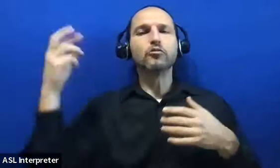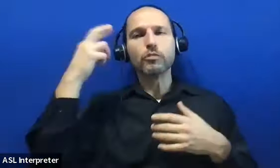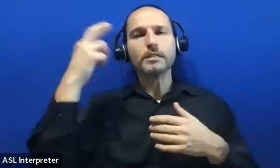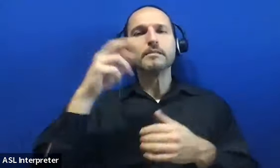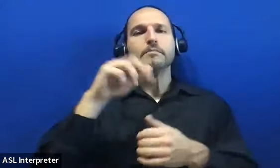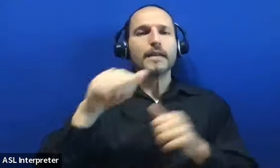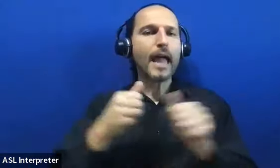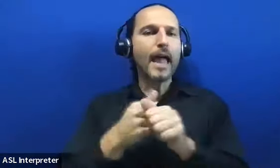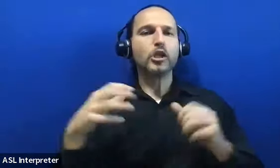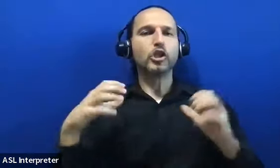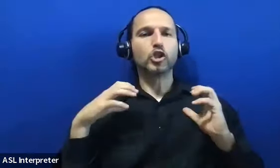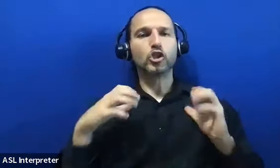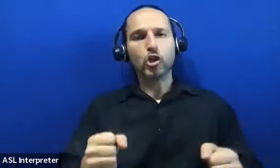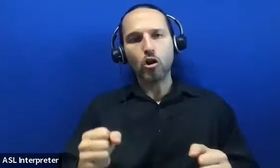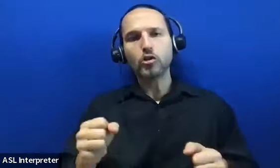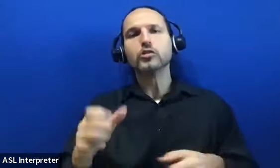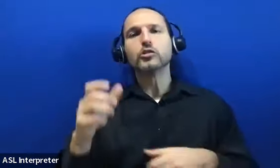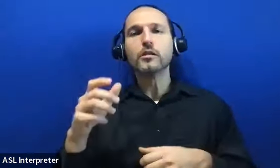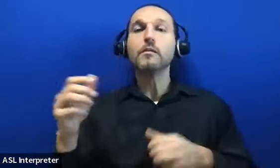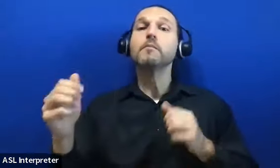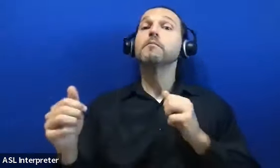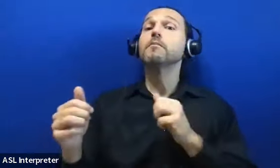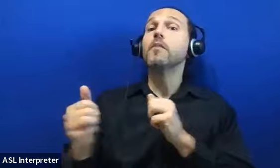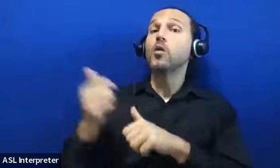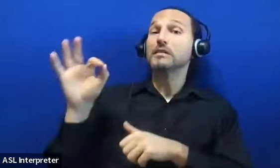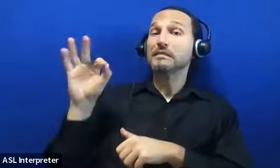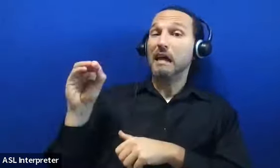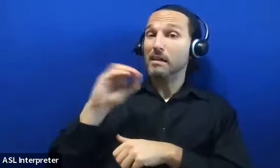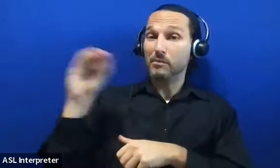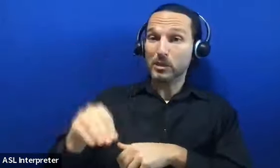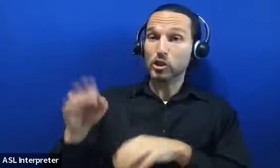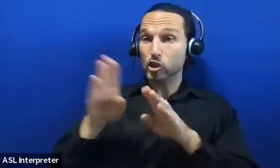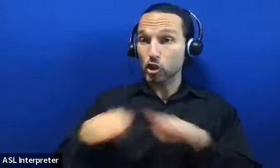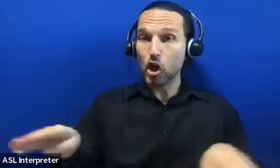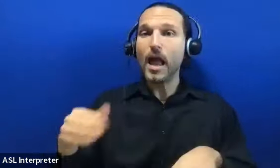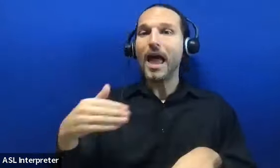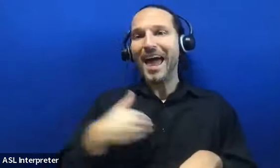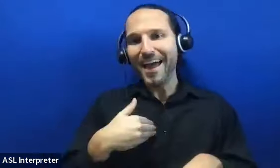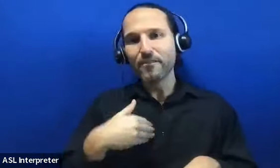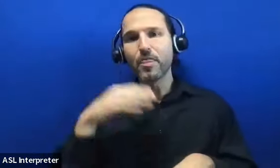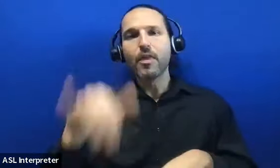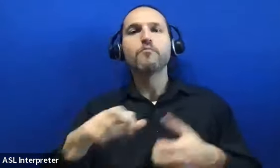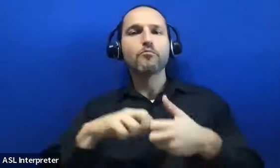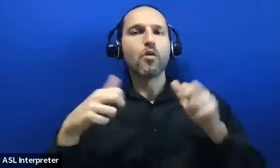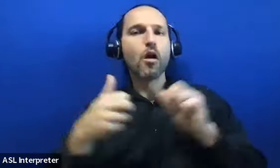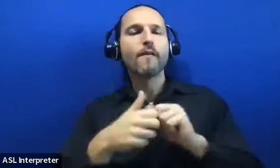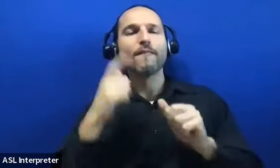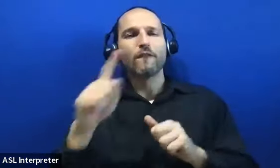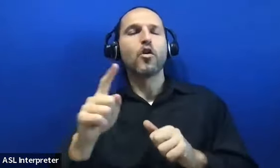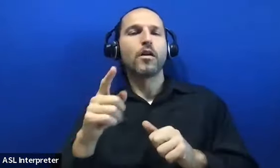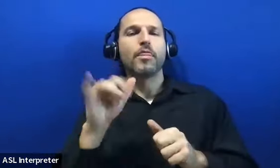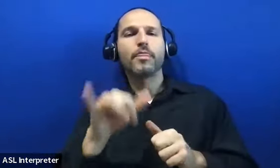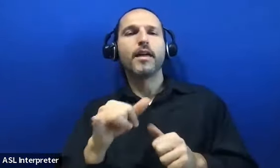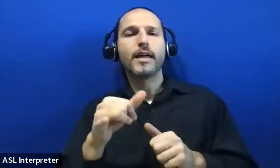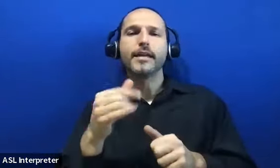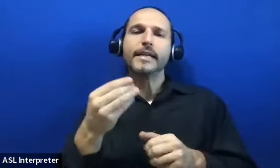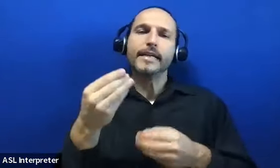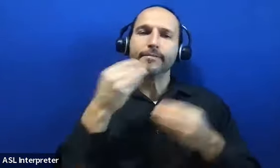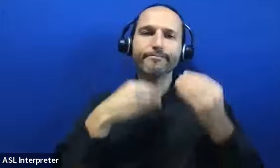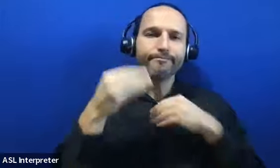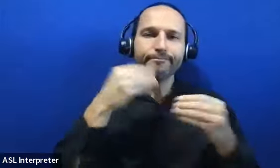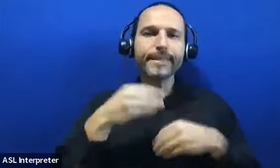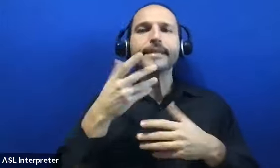a large majority, up to 90% of children with CHARGE syndrome, have been reported to experience some form of feeding difficulty. It may be a